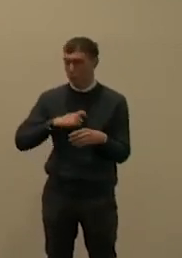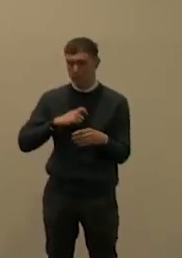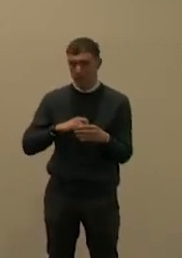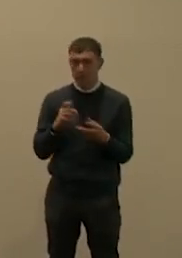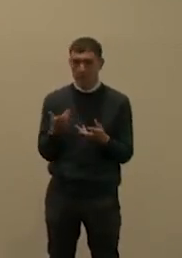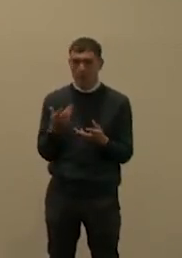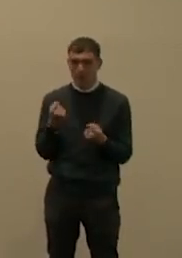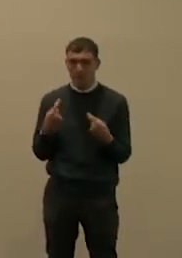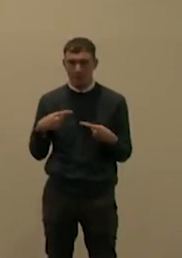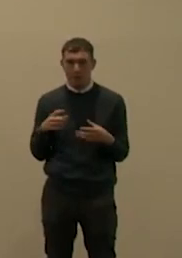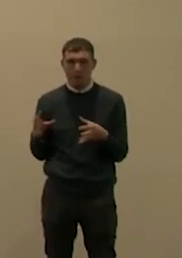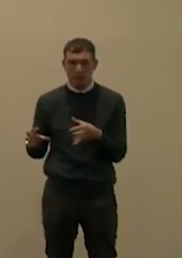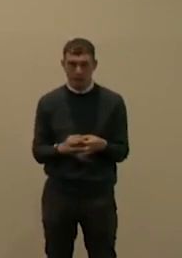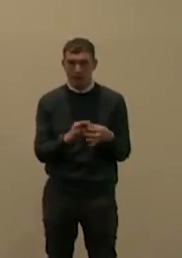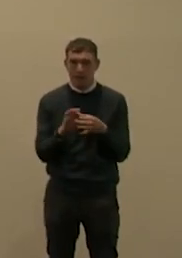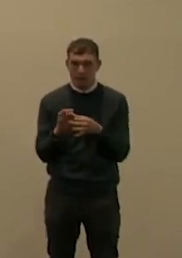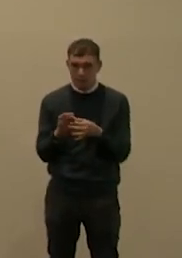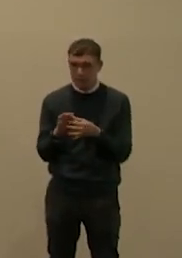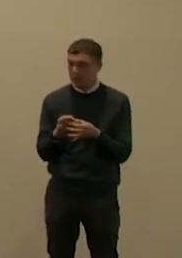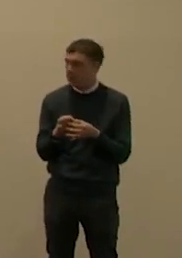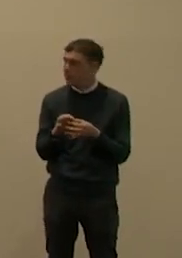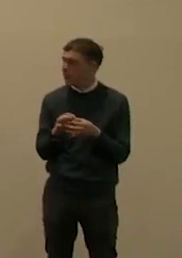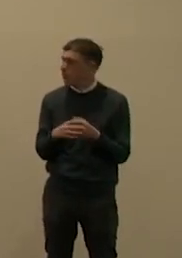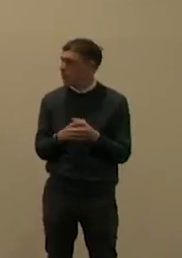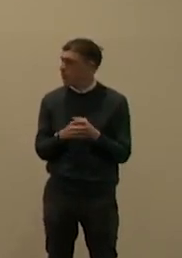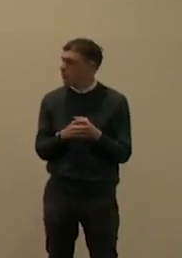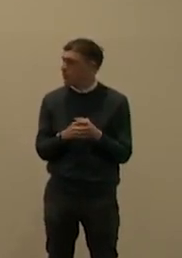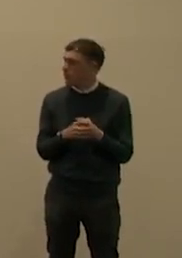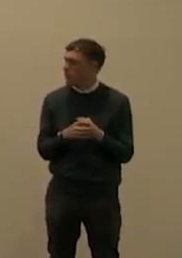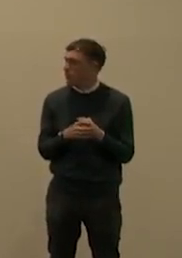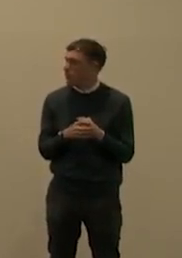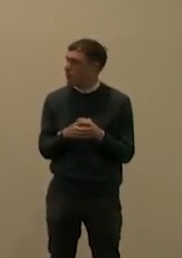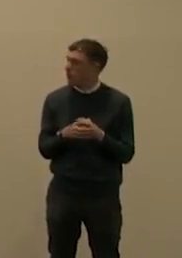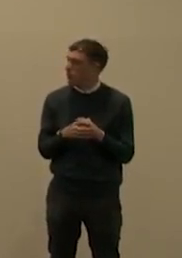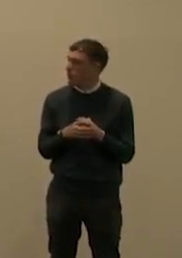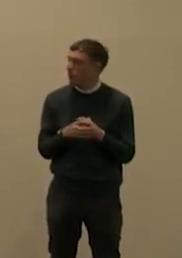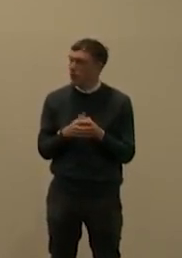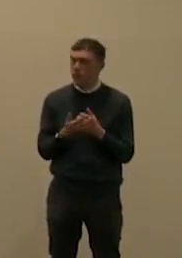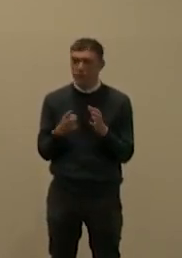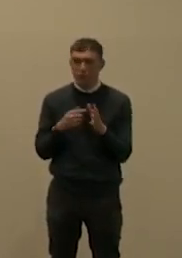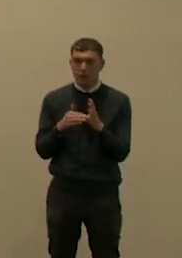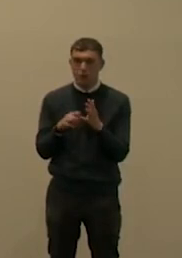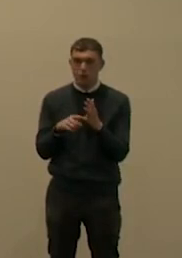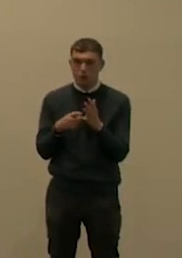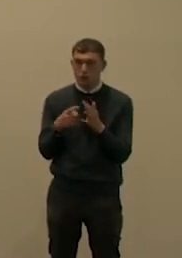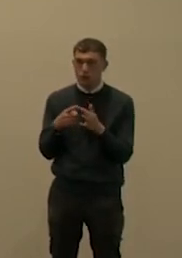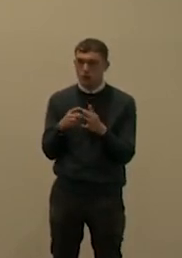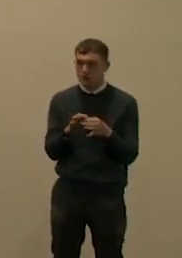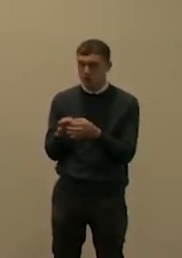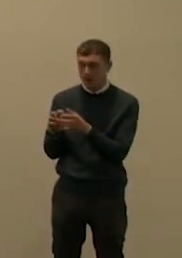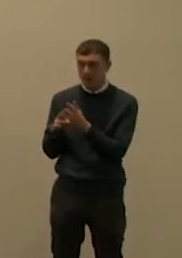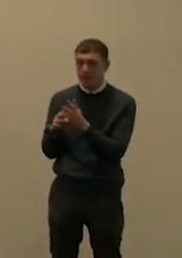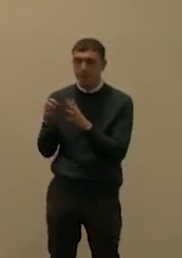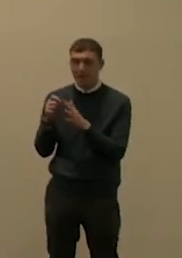have the ability to connect to your Virtual Wan. In this case, over Azure Active Directory. So you have an open VPN